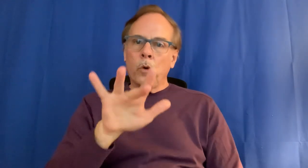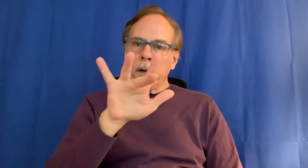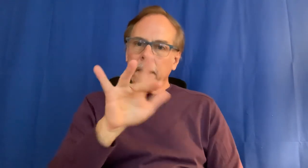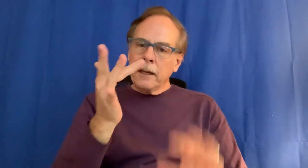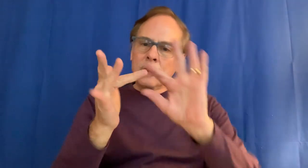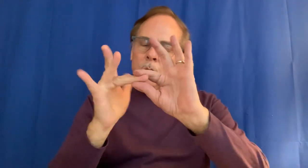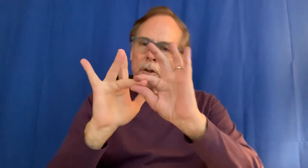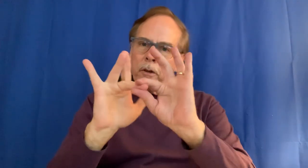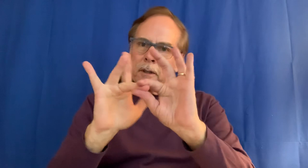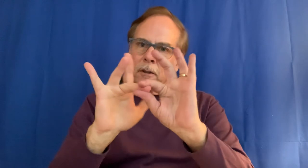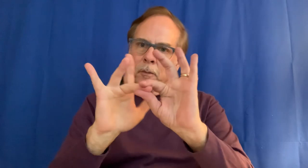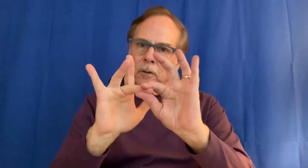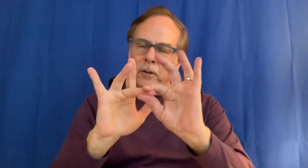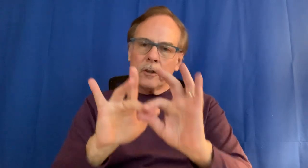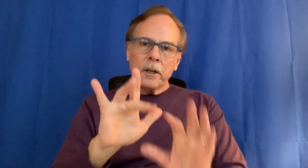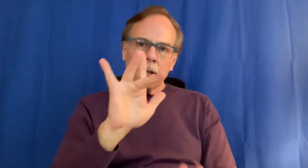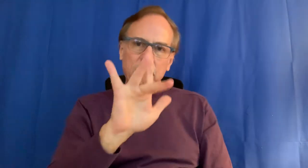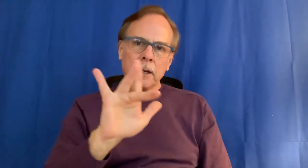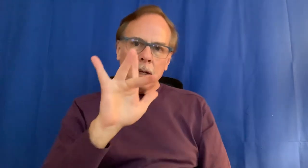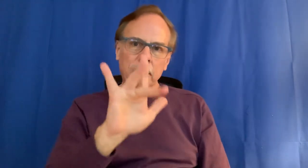One hand with your middle finger out like that.